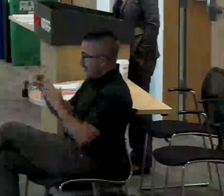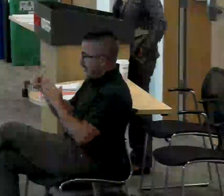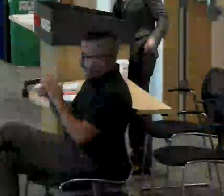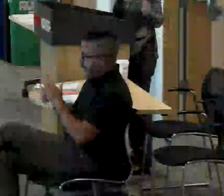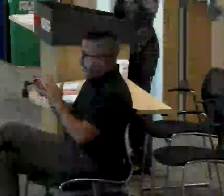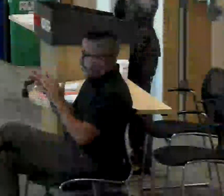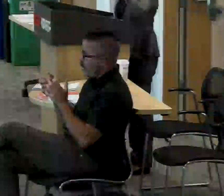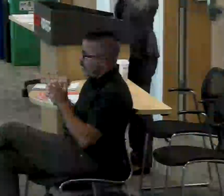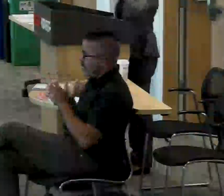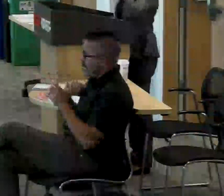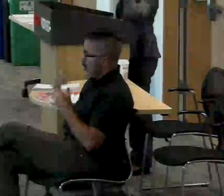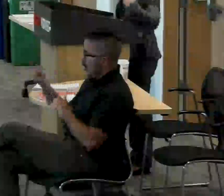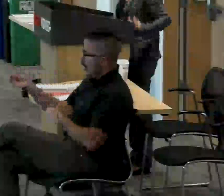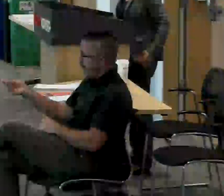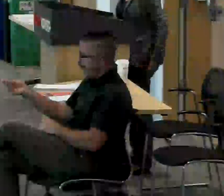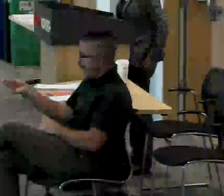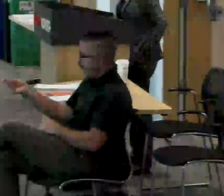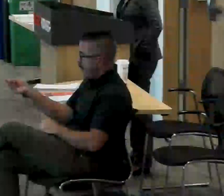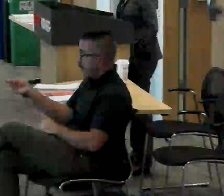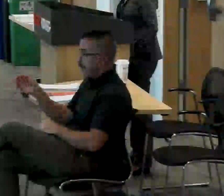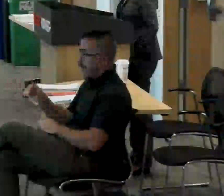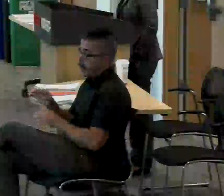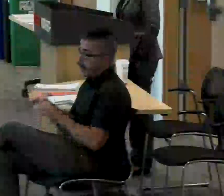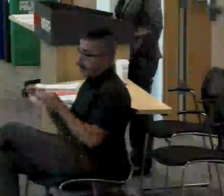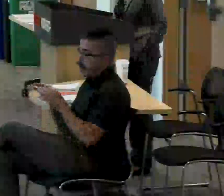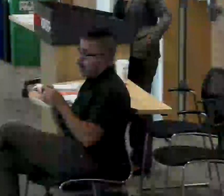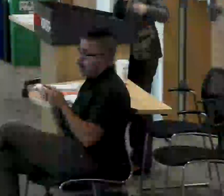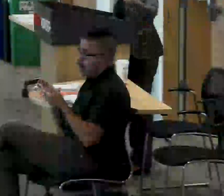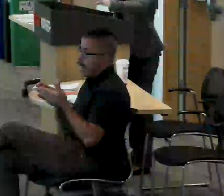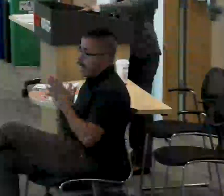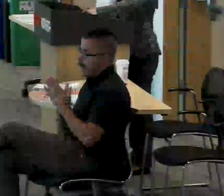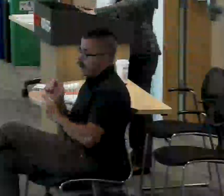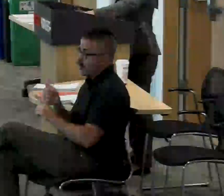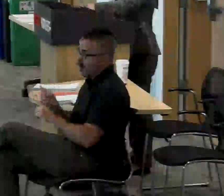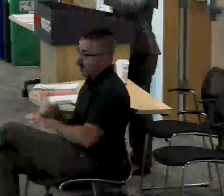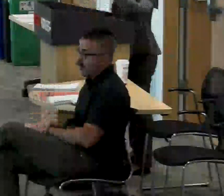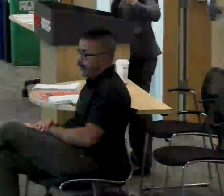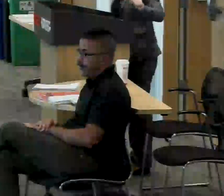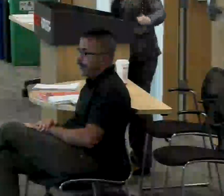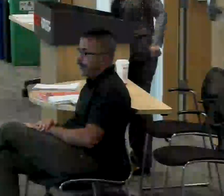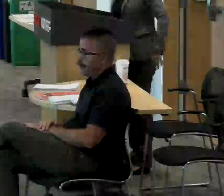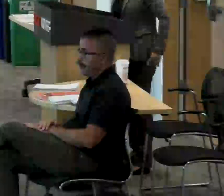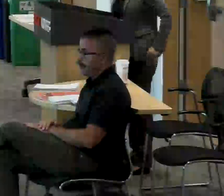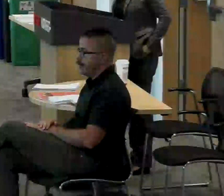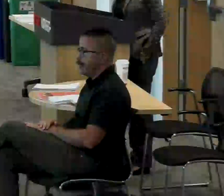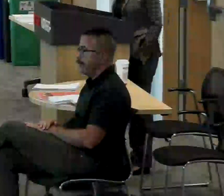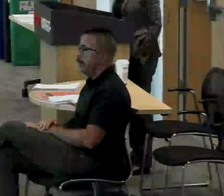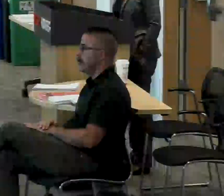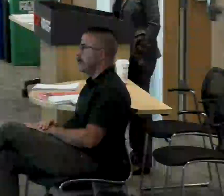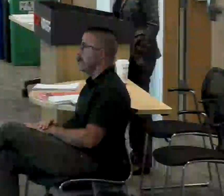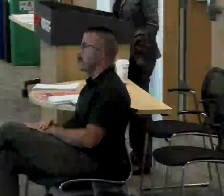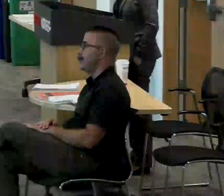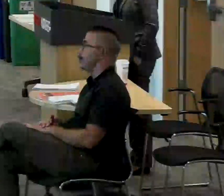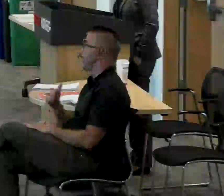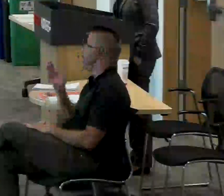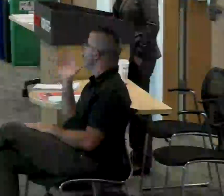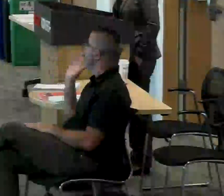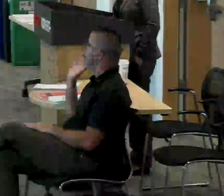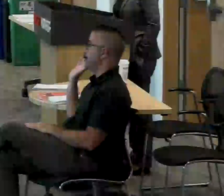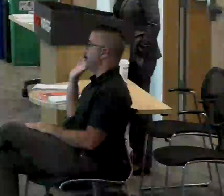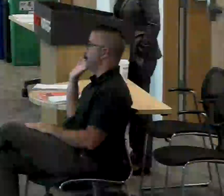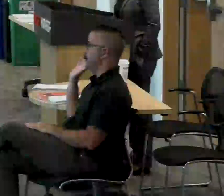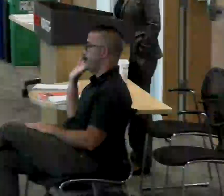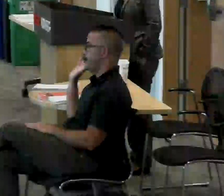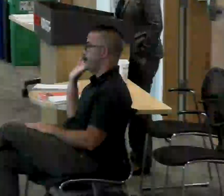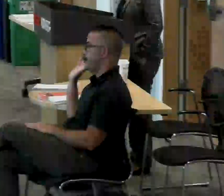sign up is an important question to ask yourself. So my next slide is, where can I open an